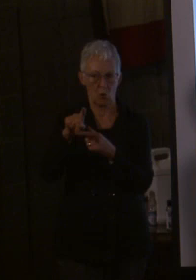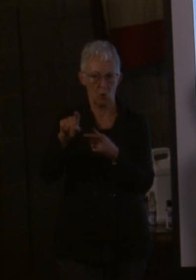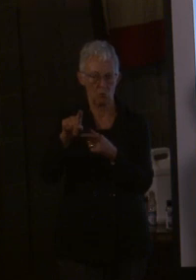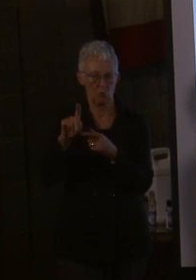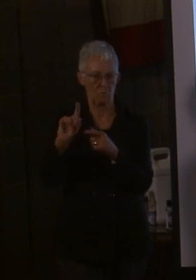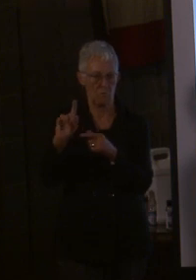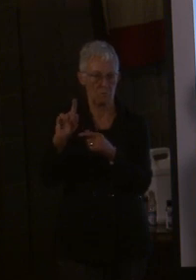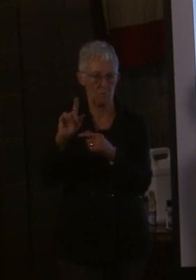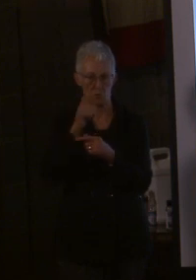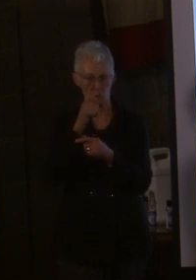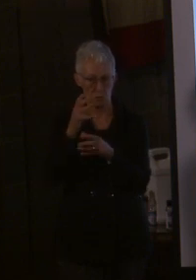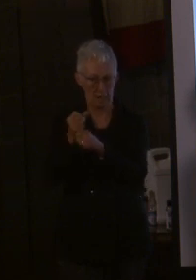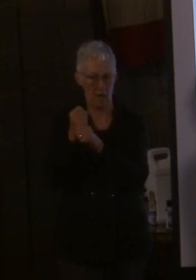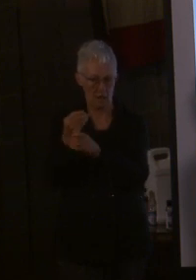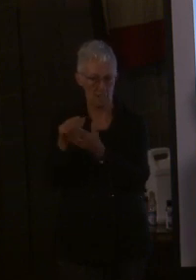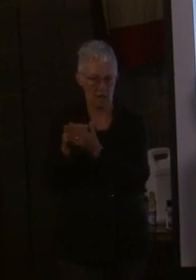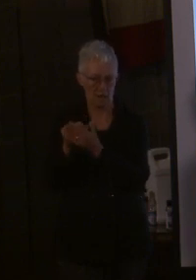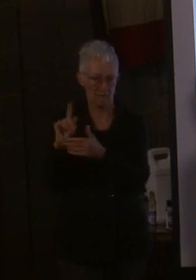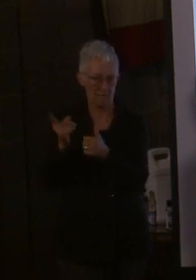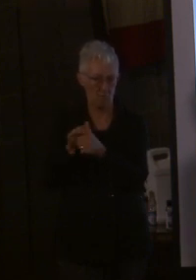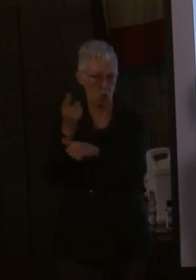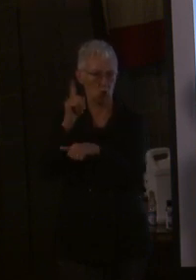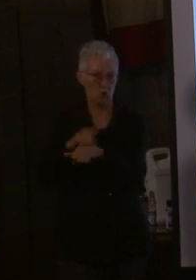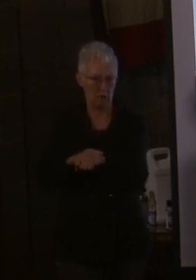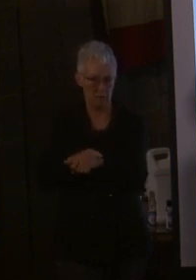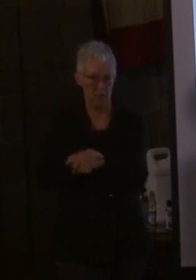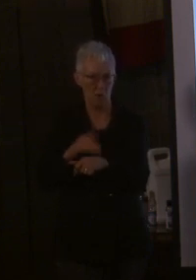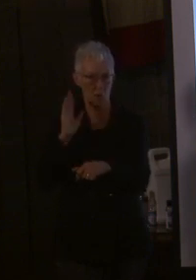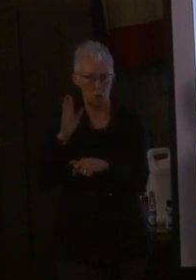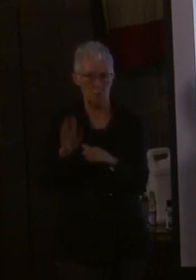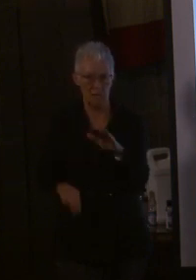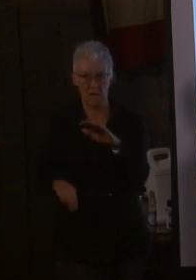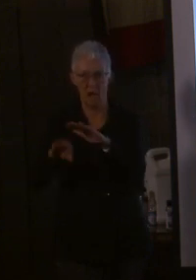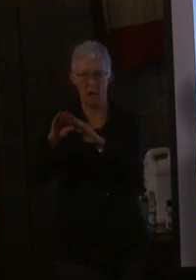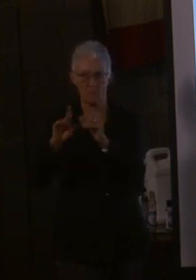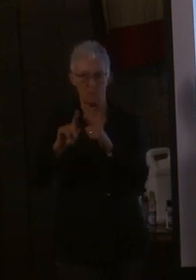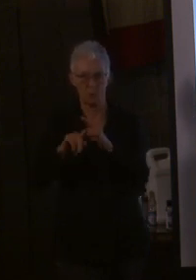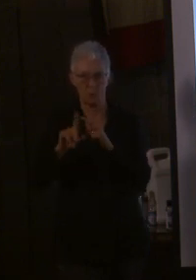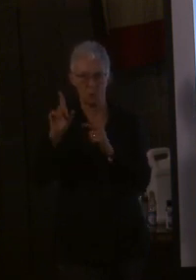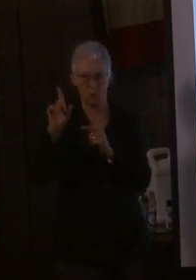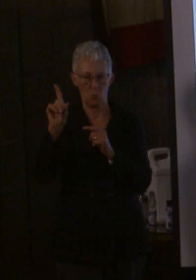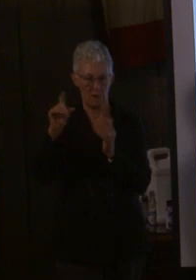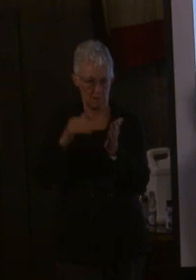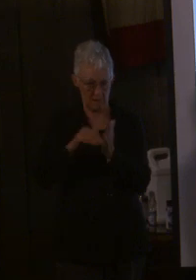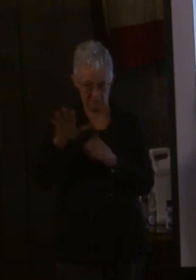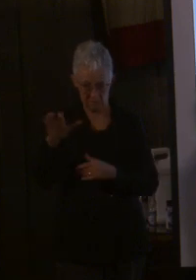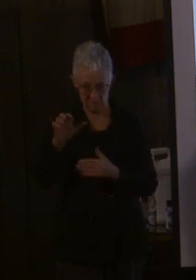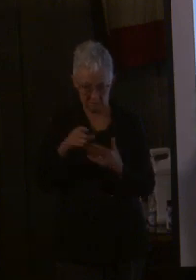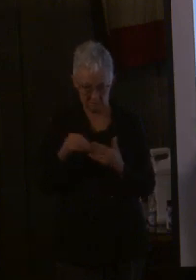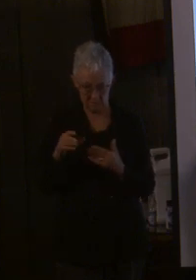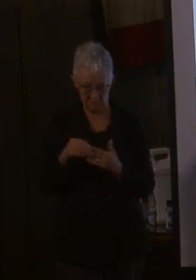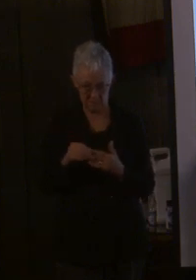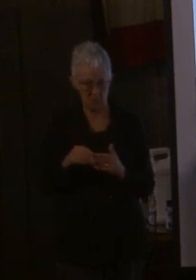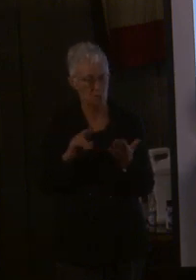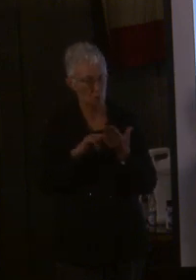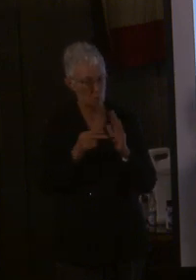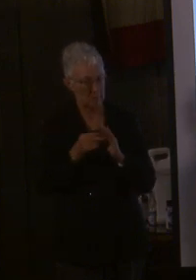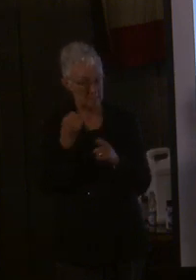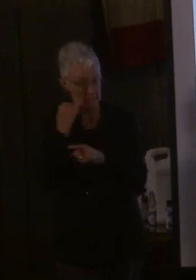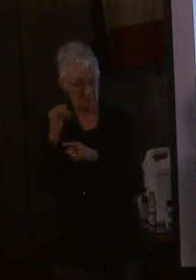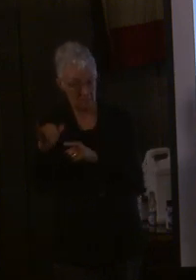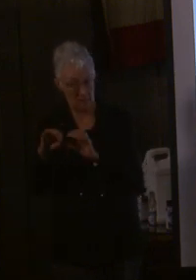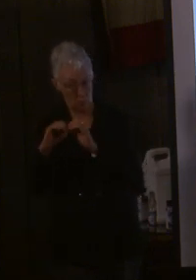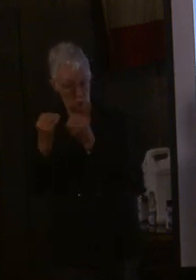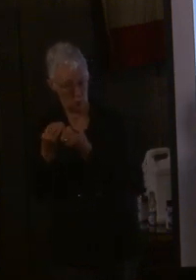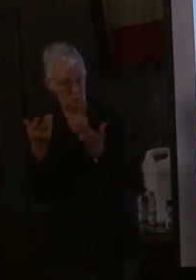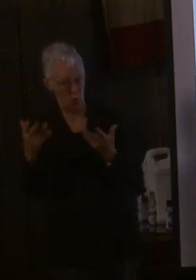worship guarantees, bringing them up to $1,500. And I'm going to repeat that again. If the organization received